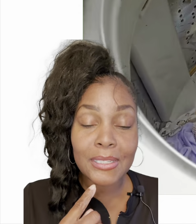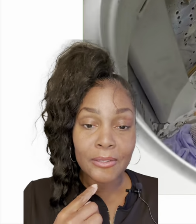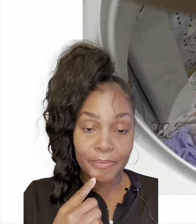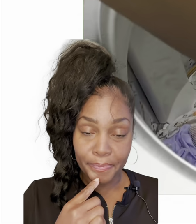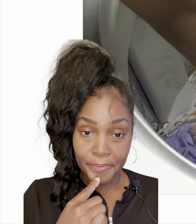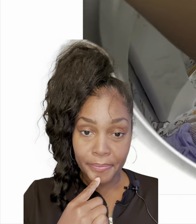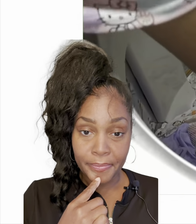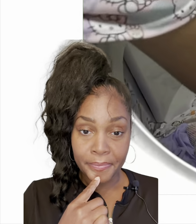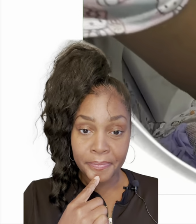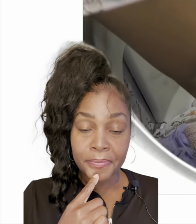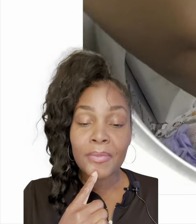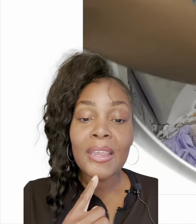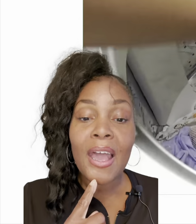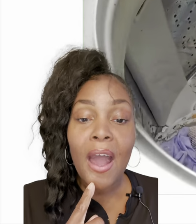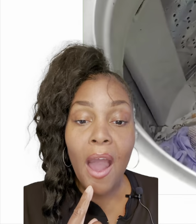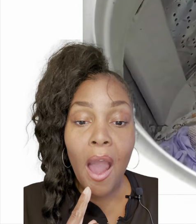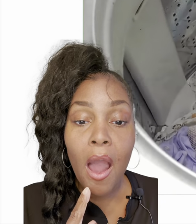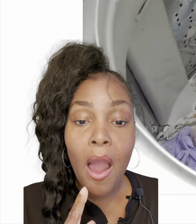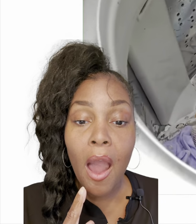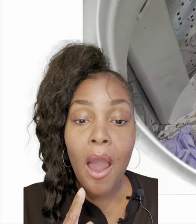Out.